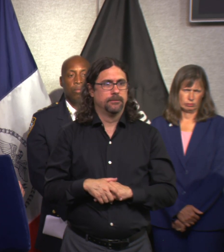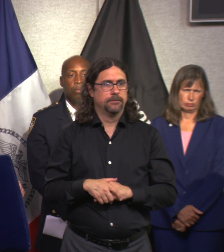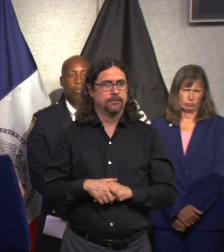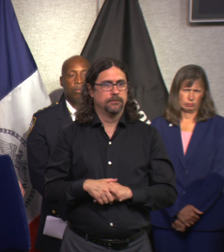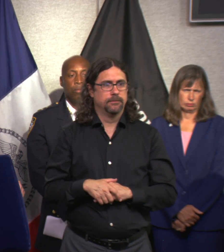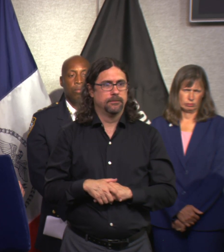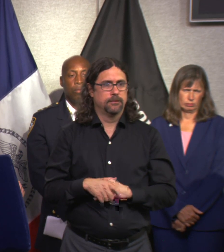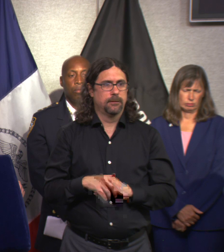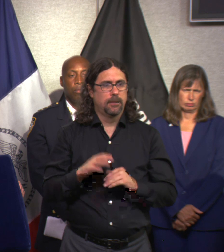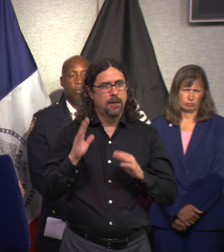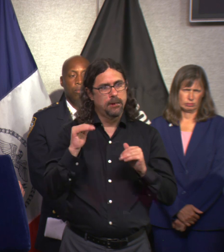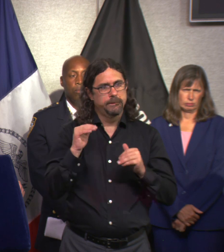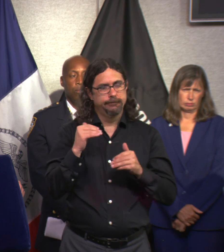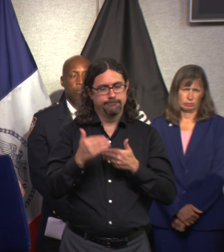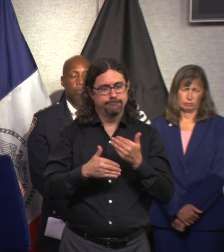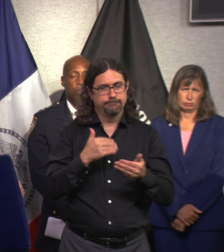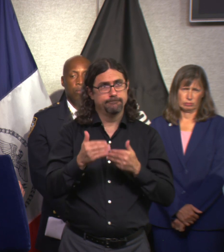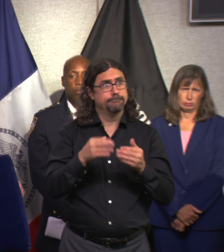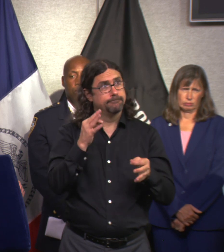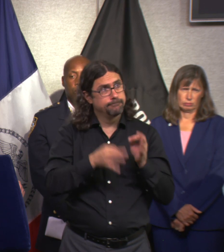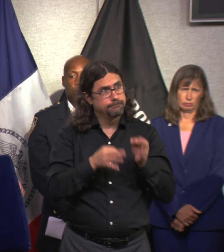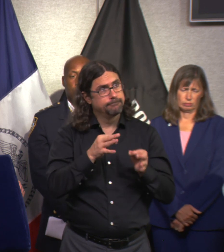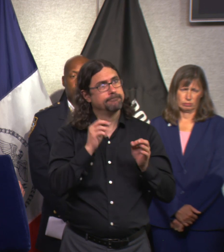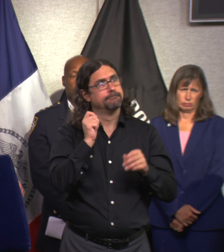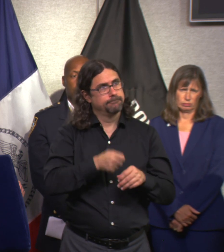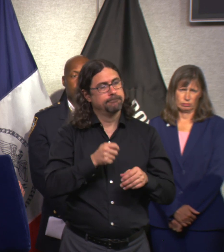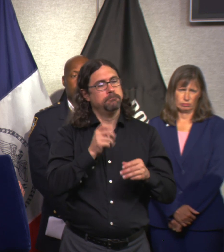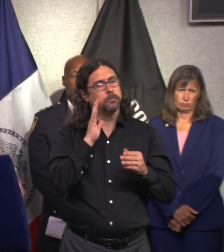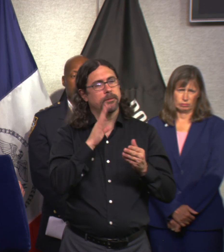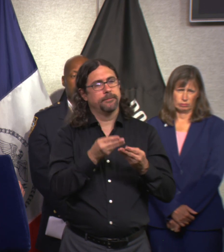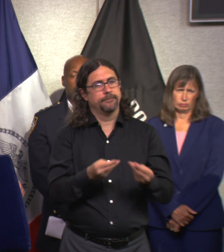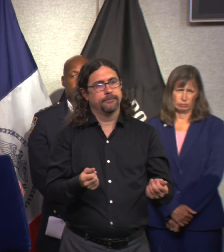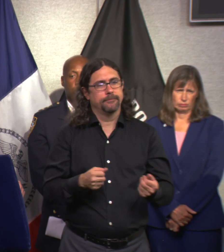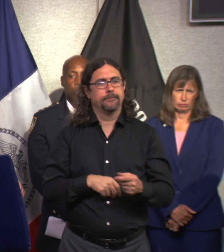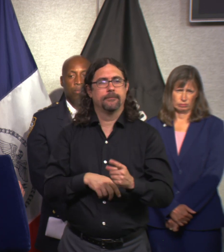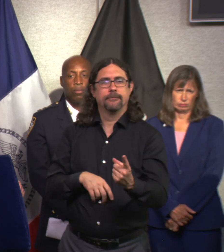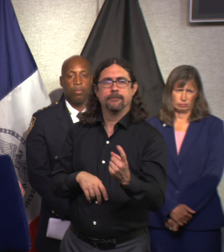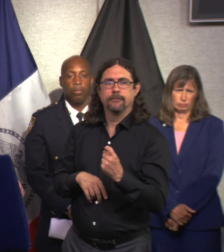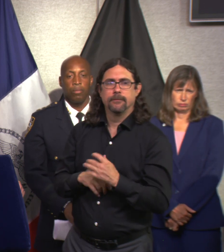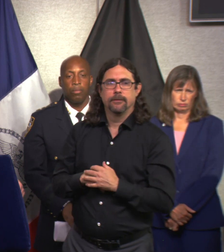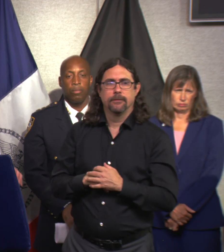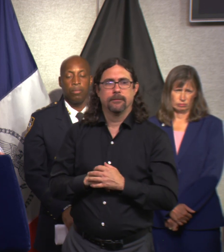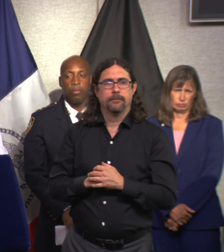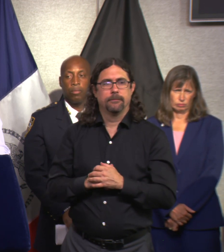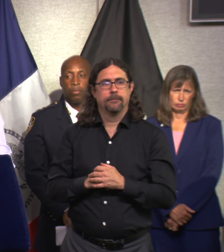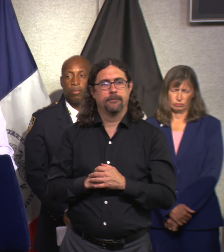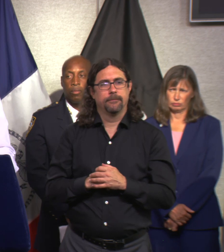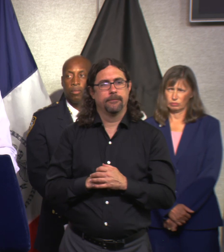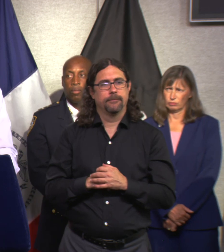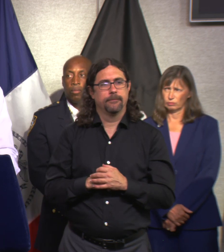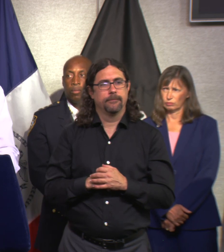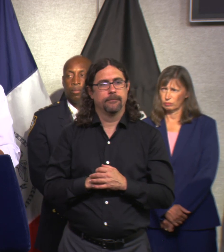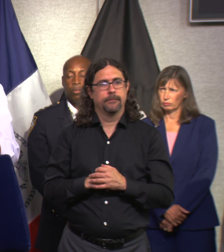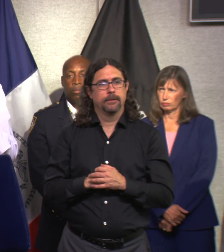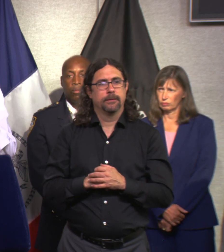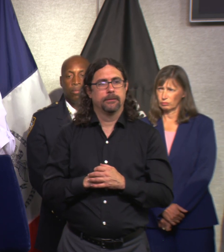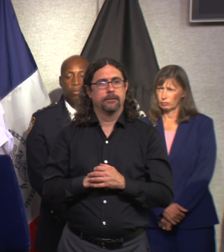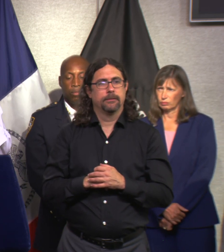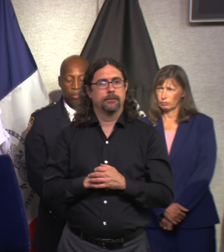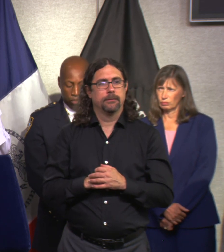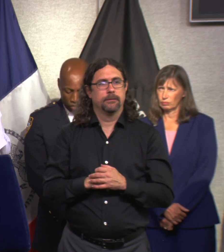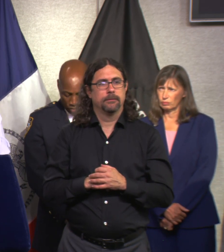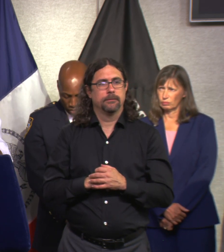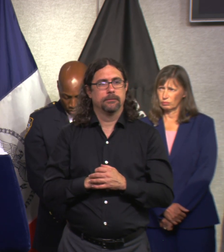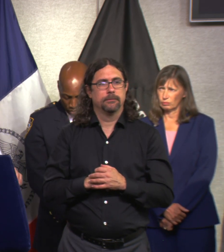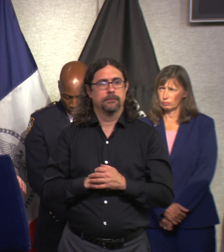the nation, you should have an opinion in something that has roiled this country and the city for 5 years. I feel very strongly as someone who